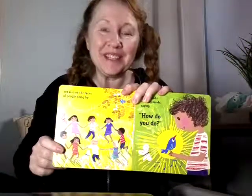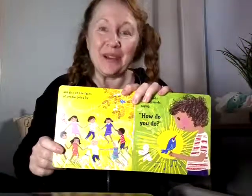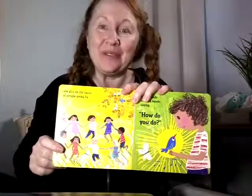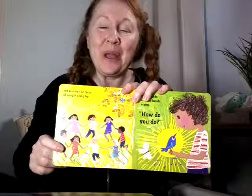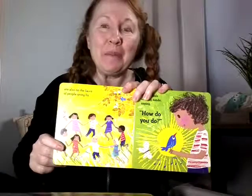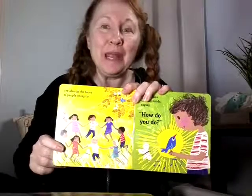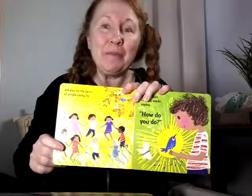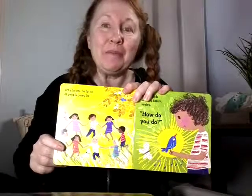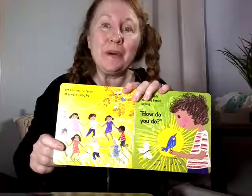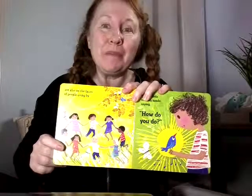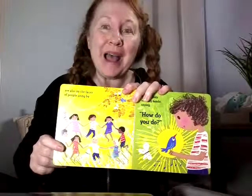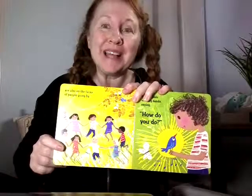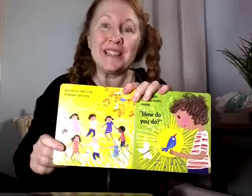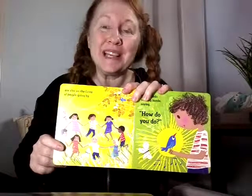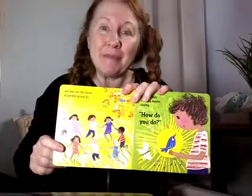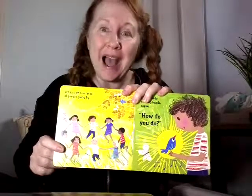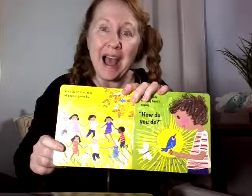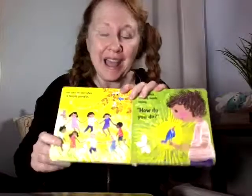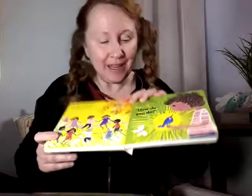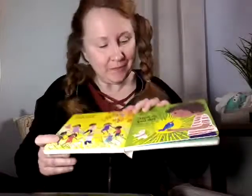of people passing by.